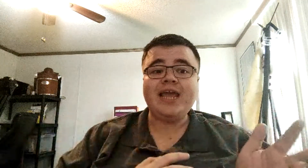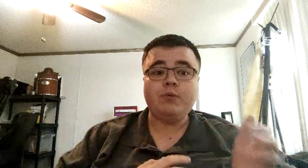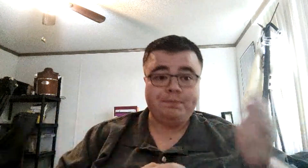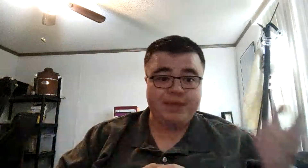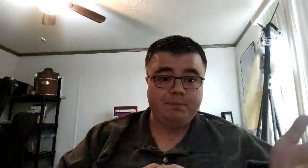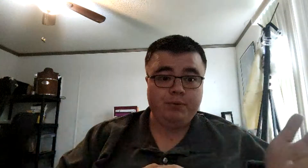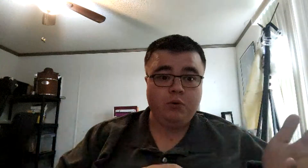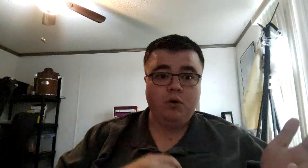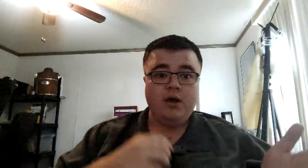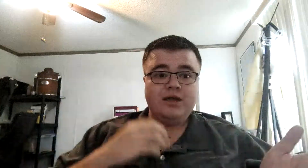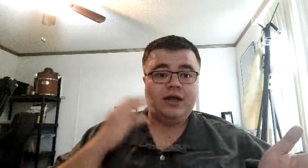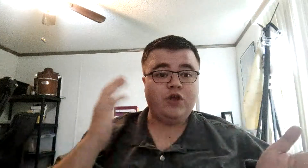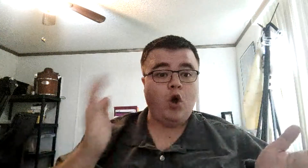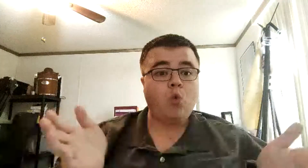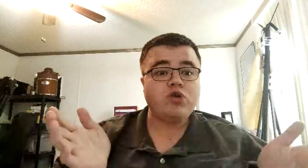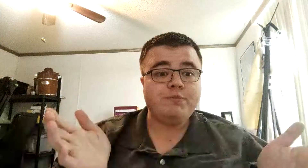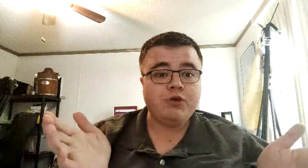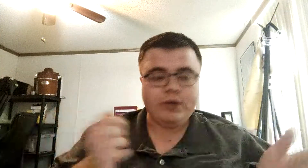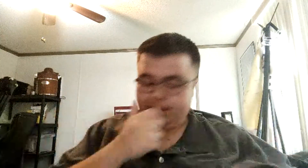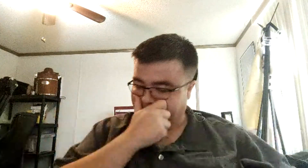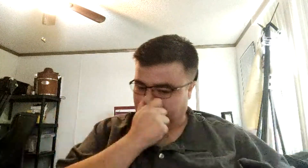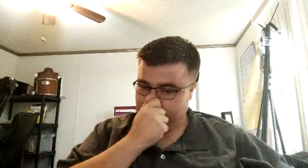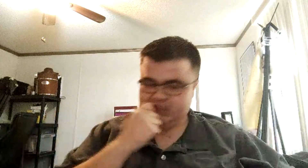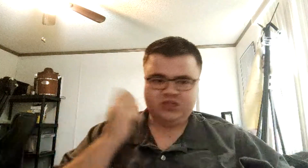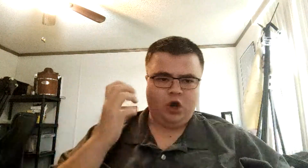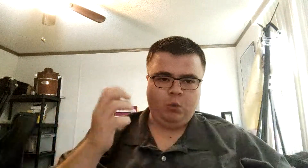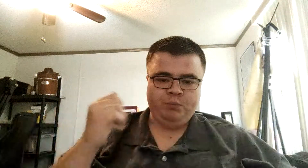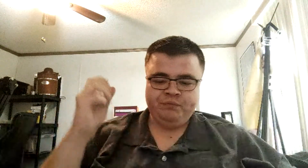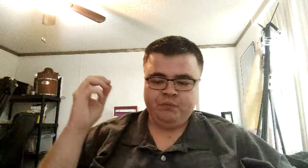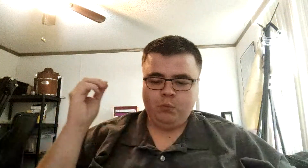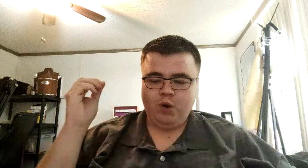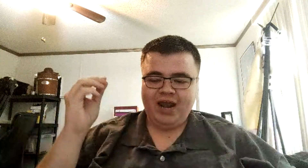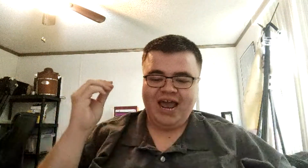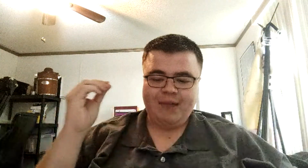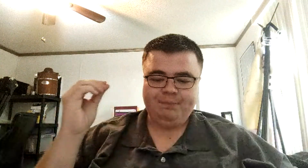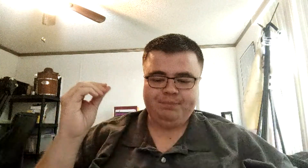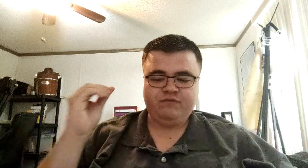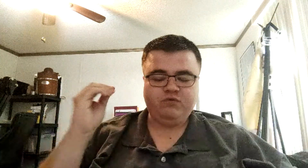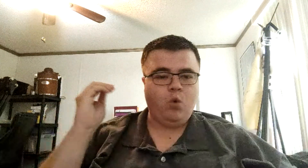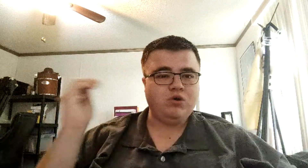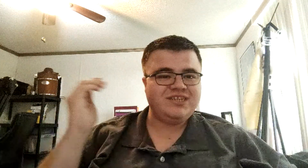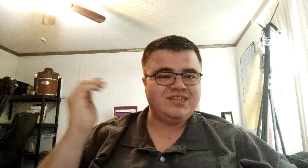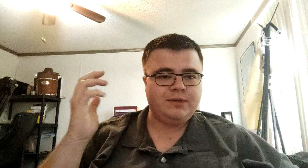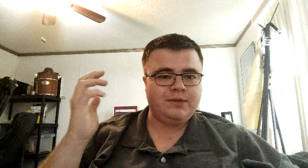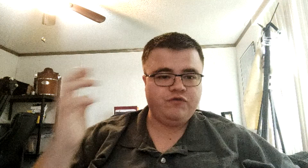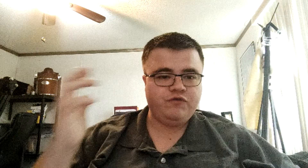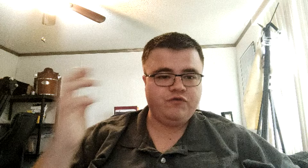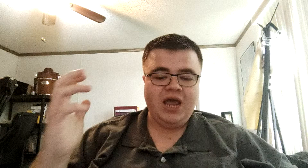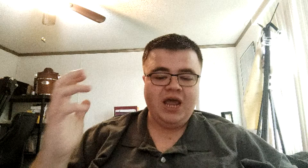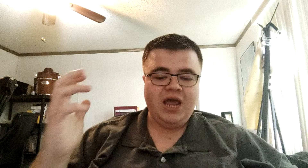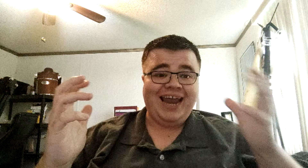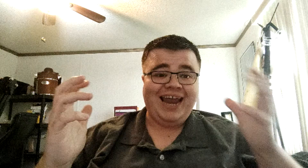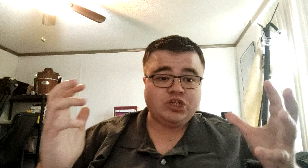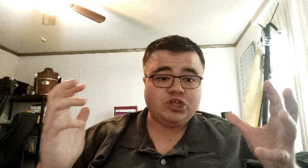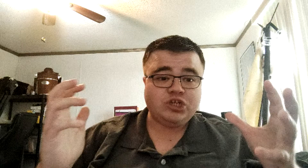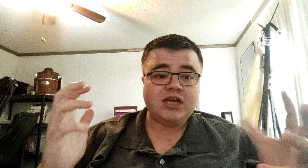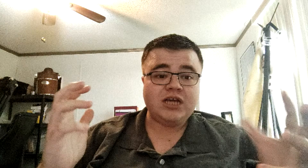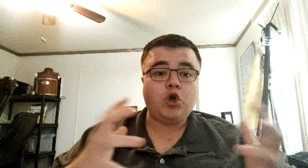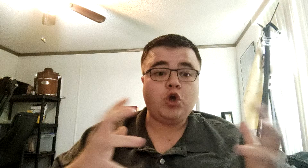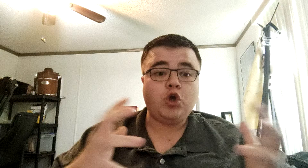with people and their own community. So what happened? The oralism movement and eugenics was